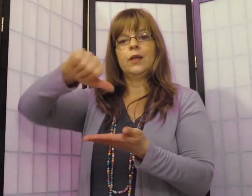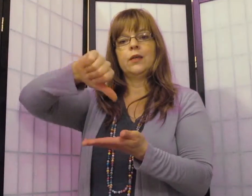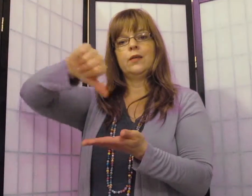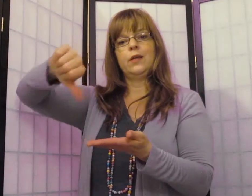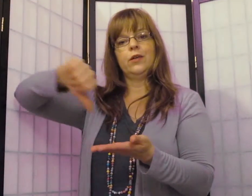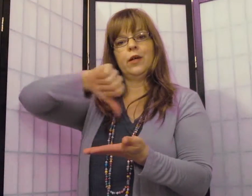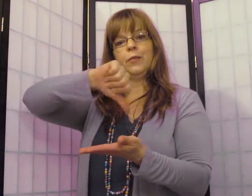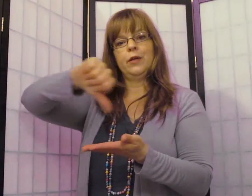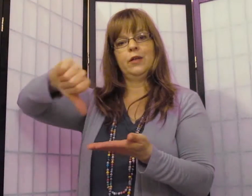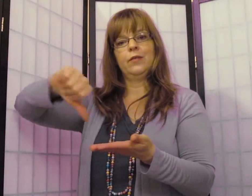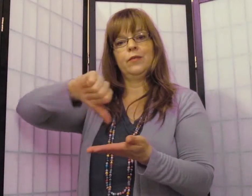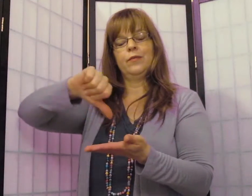Syrup.